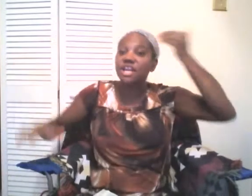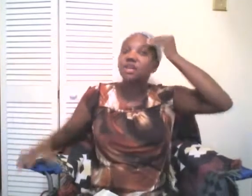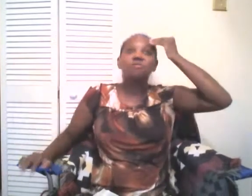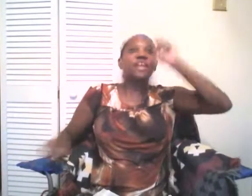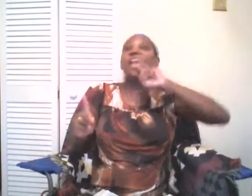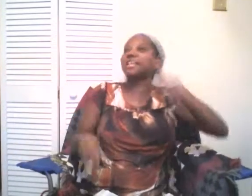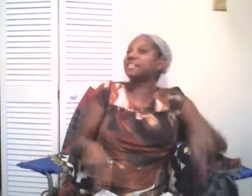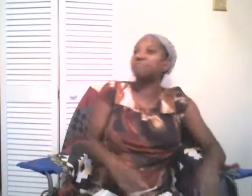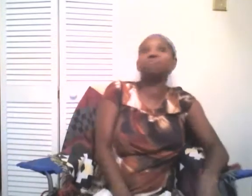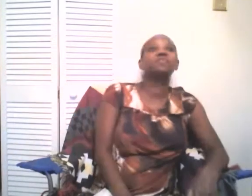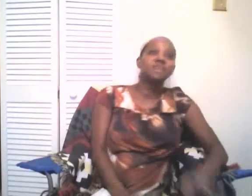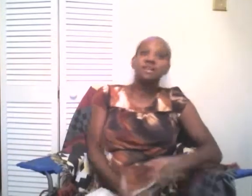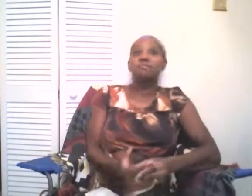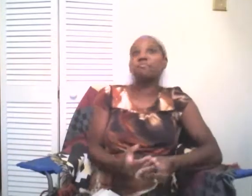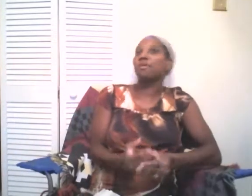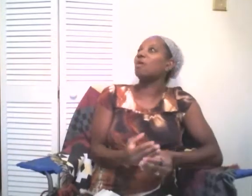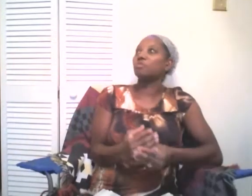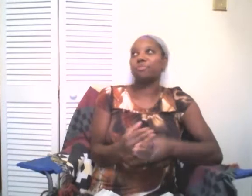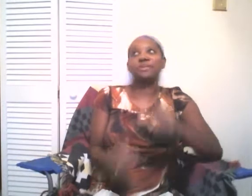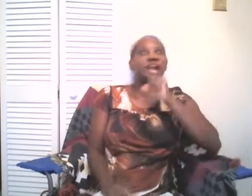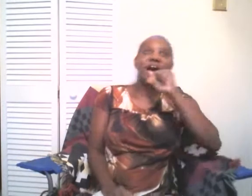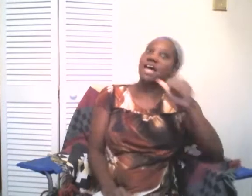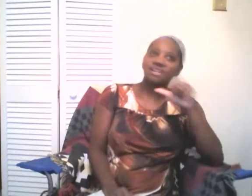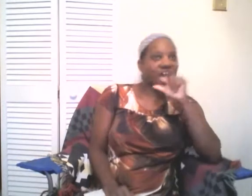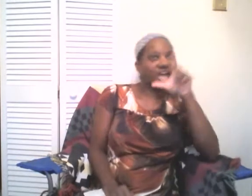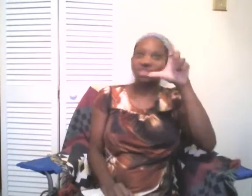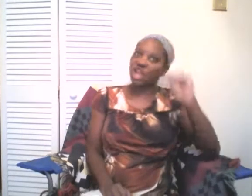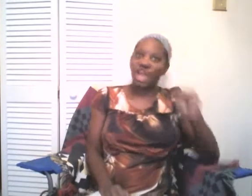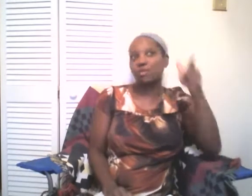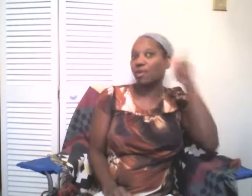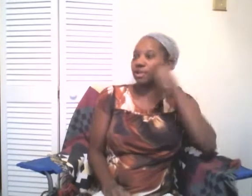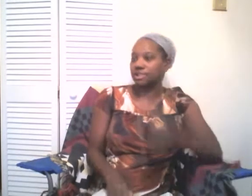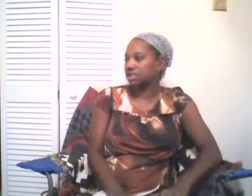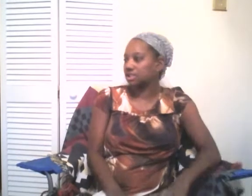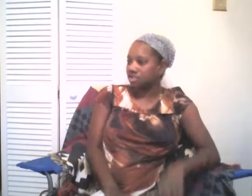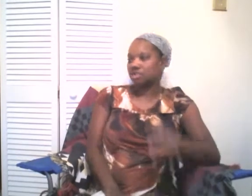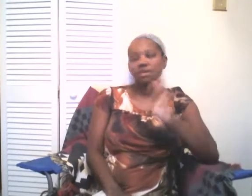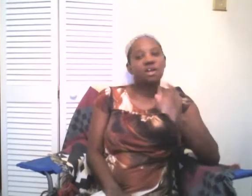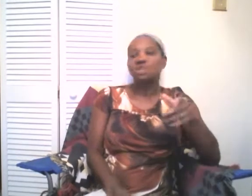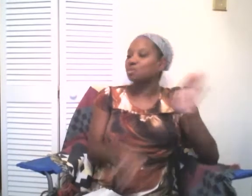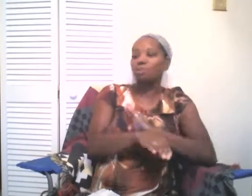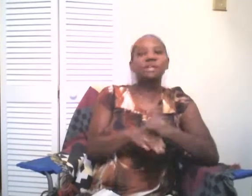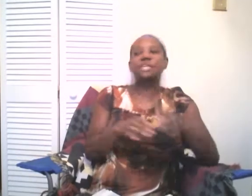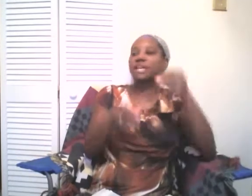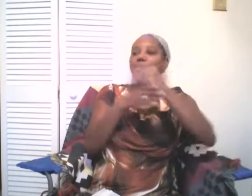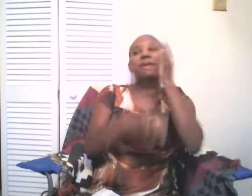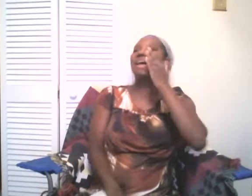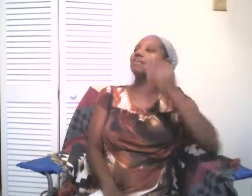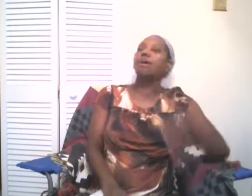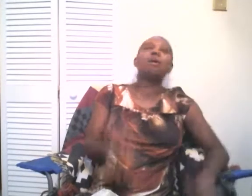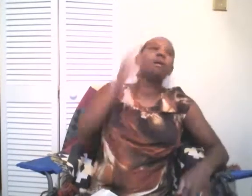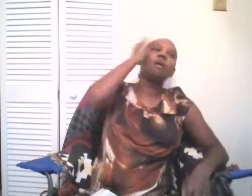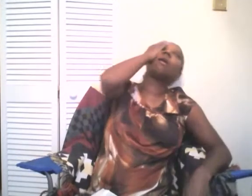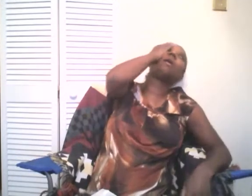He already knew the answer. But not Lachey. She wasn't listening. She was too busy in the bed.